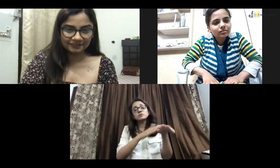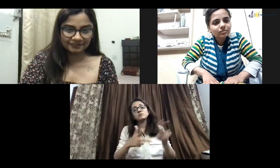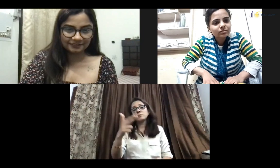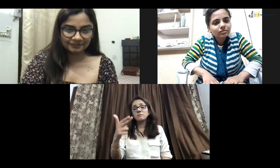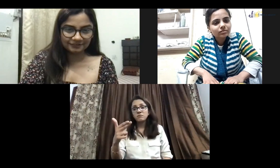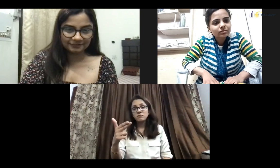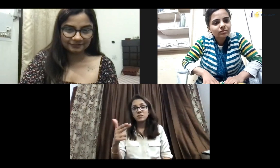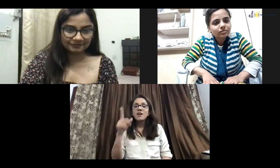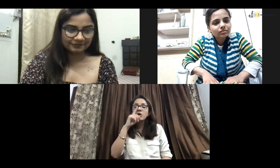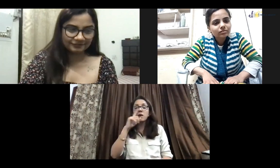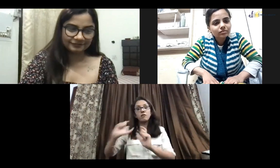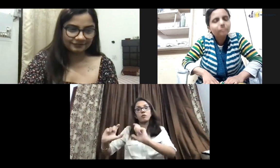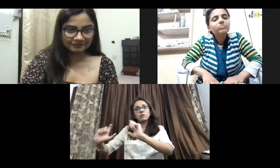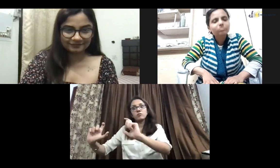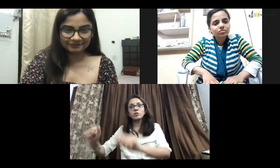to,